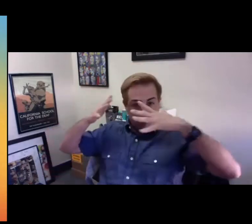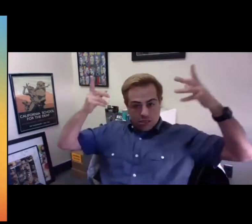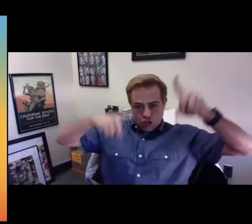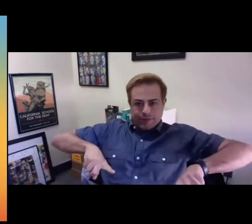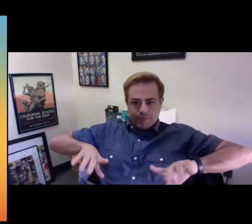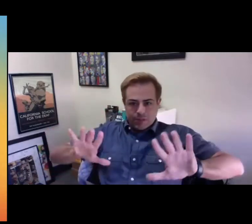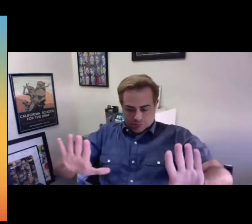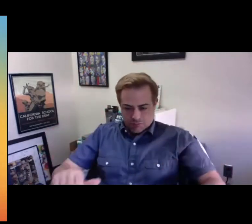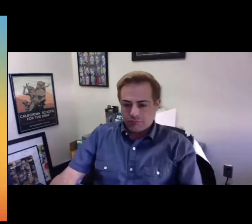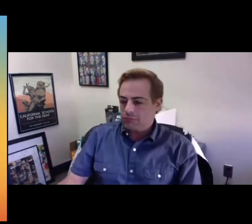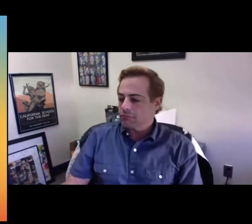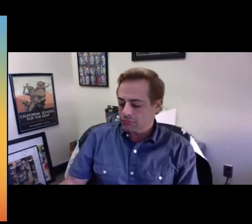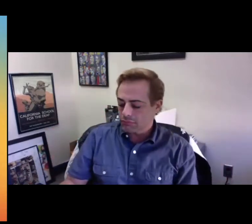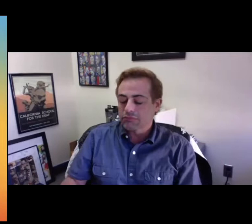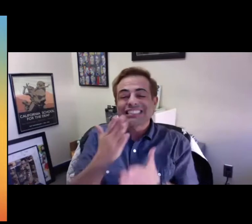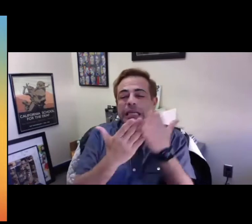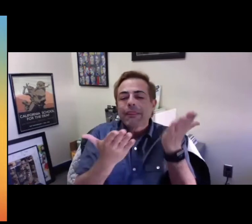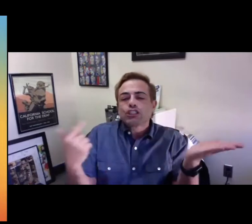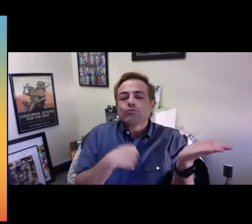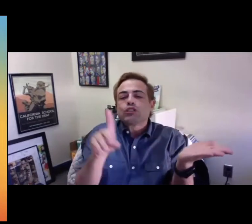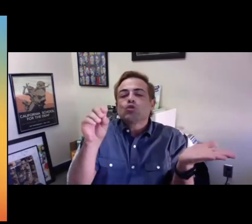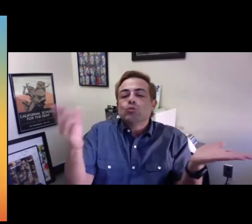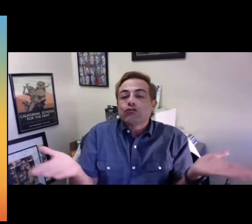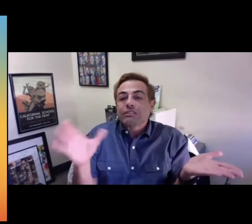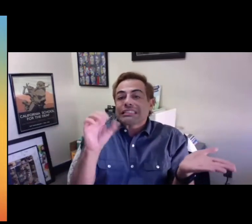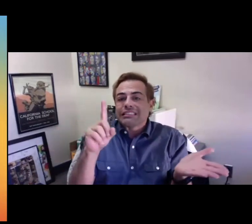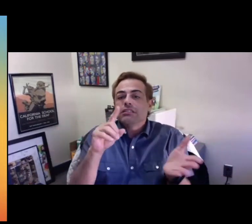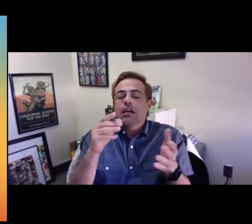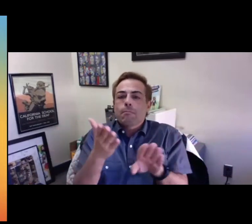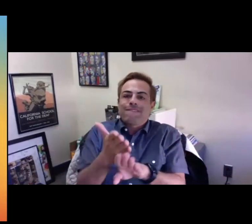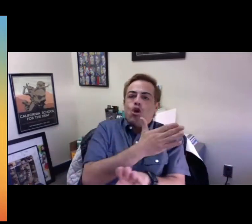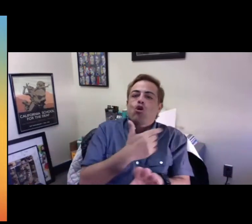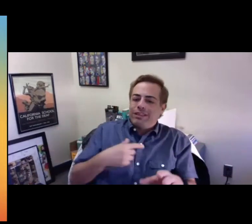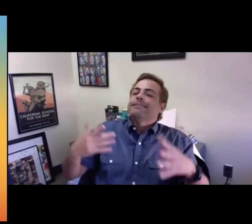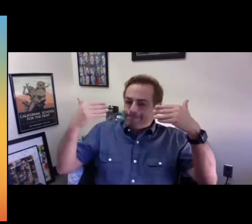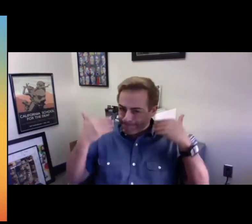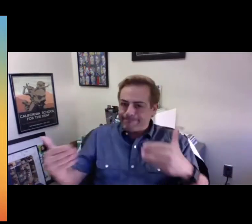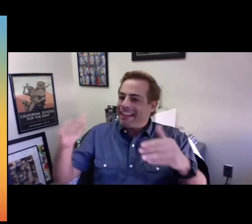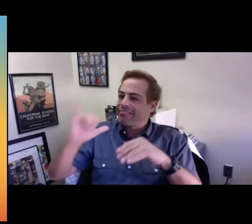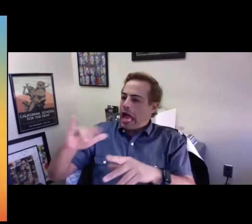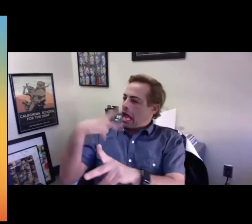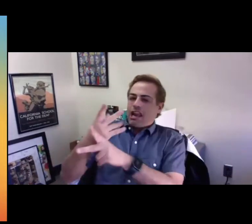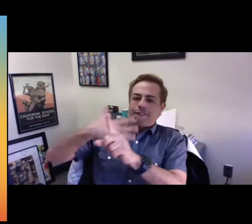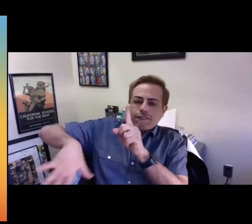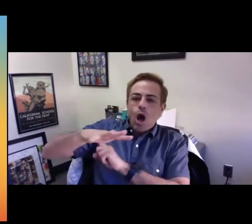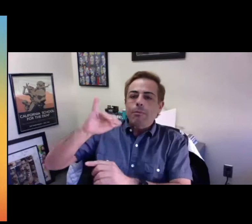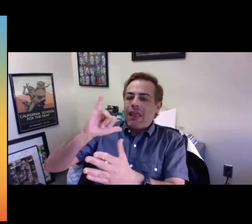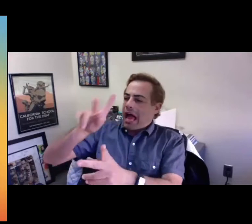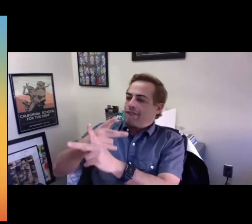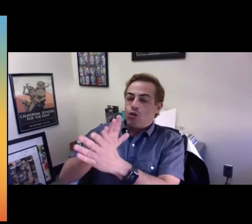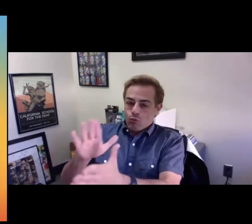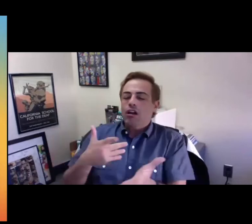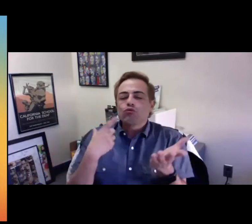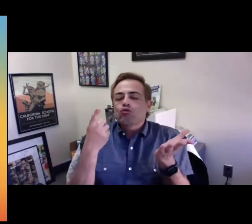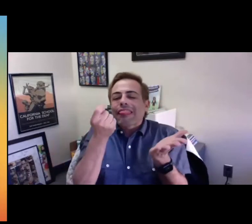not to use their voice, or the parents, but we're all in this together. And some things that we do here at CSD,